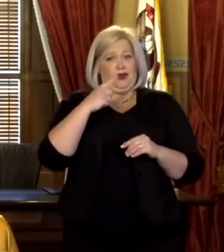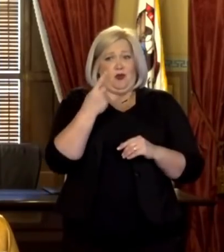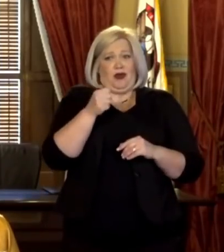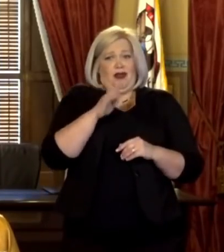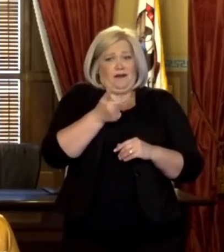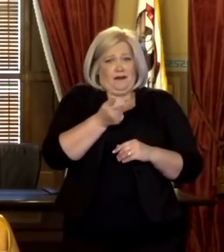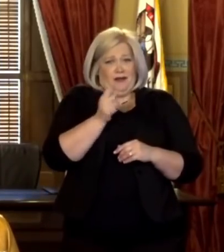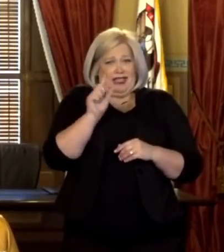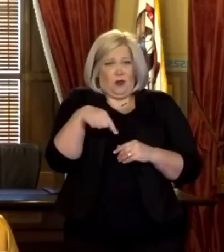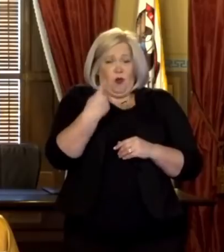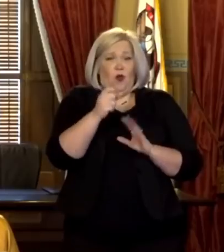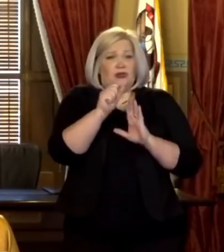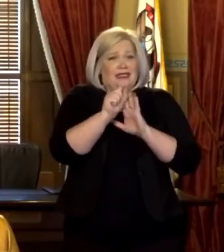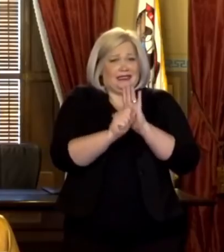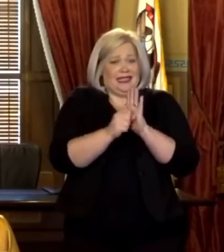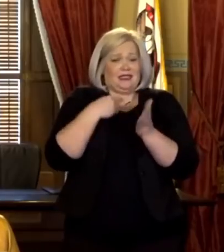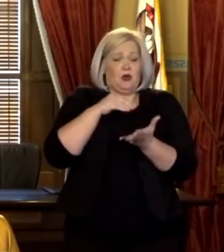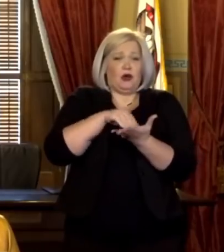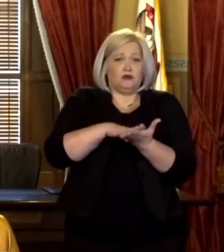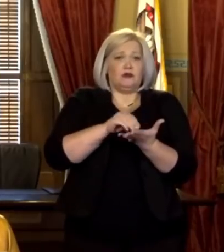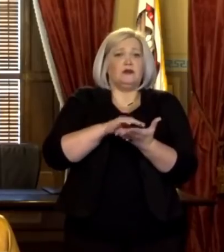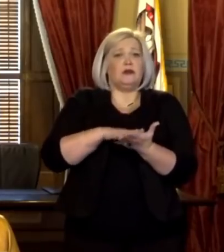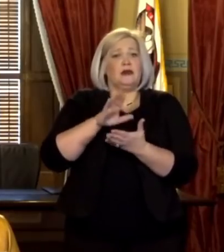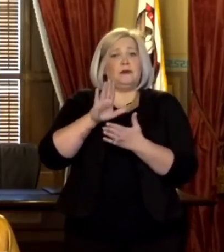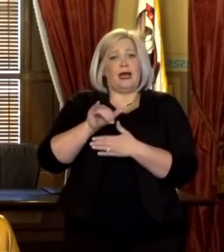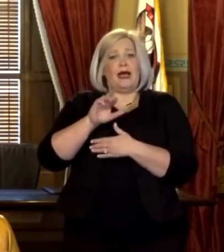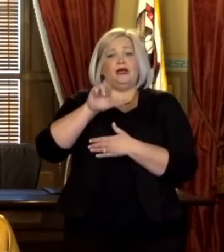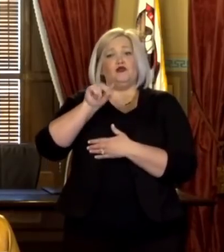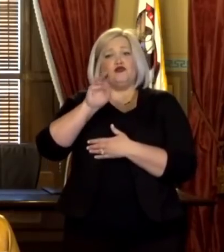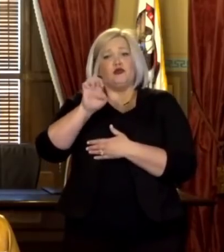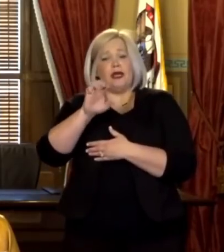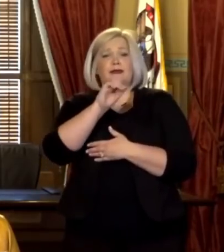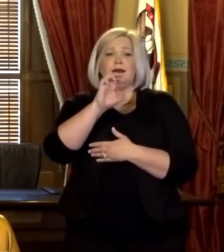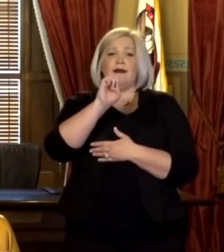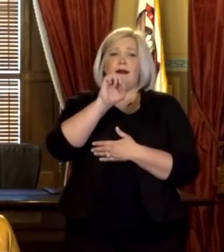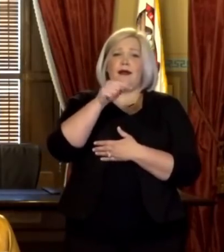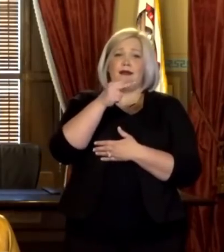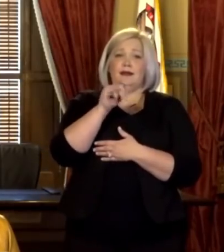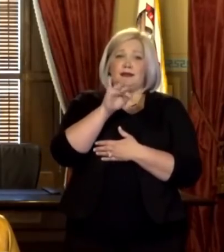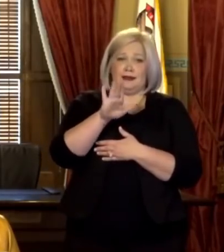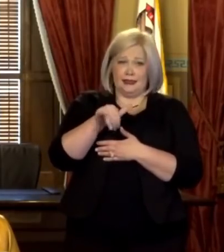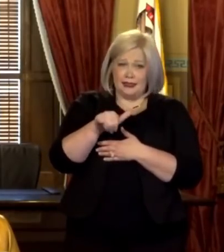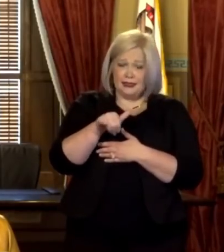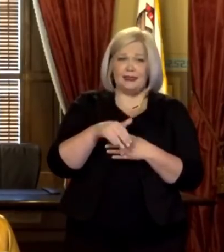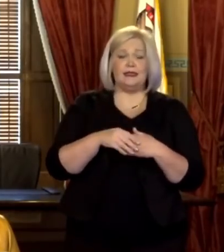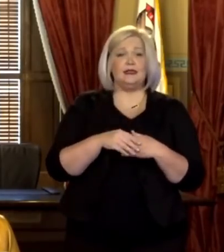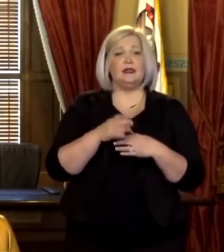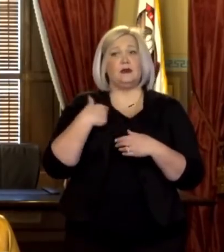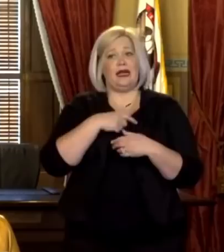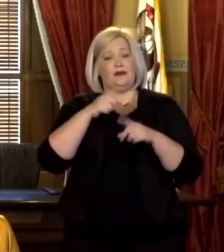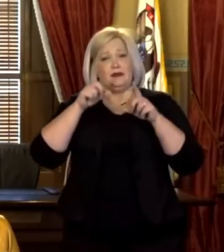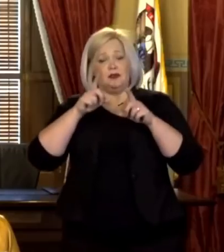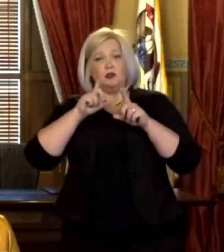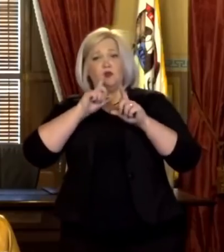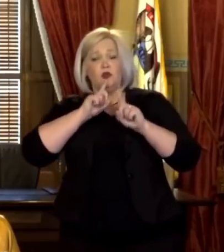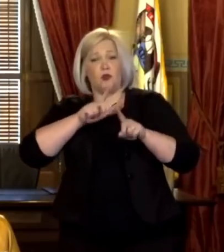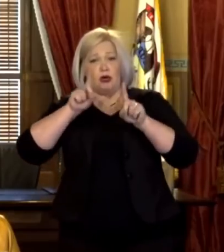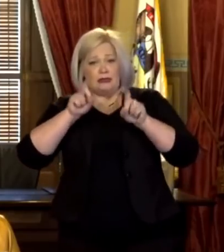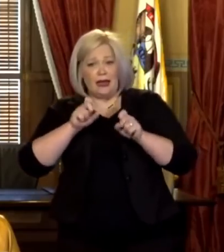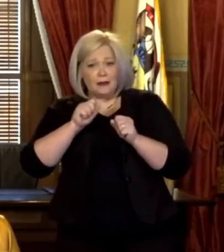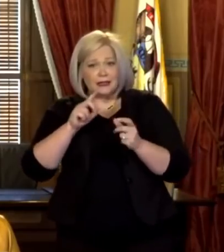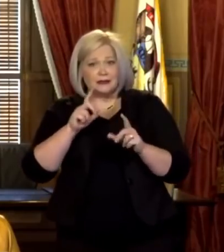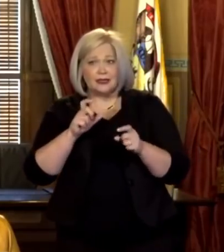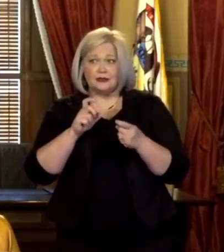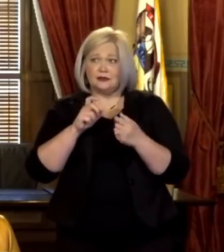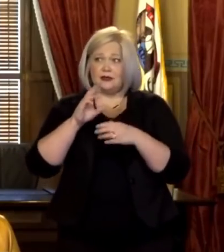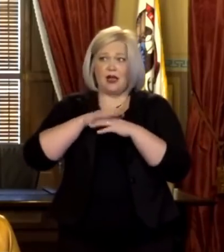in the country who's reporting data by race and ethnicity. We've got cumulative tests on the website as well. We have to do more, and we're